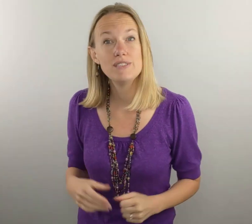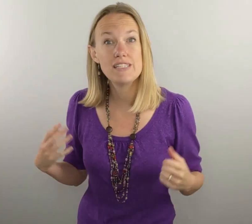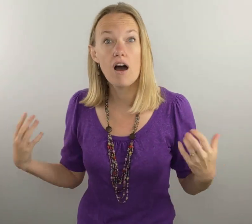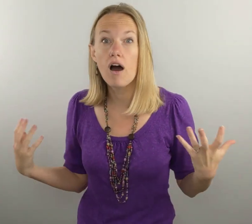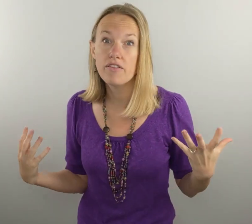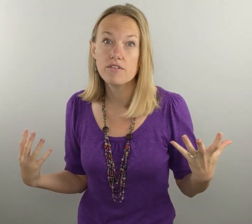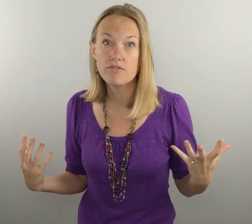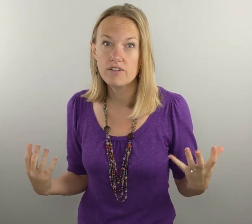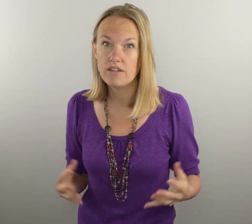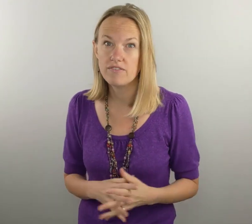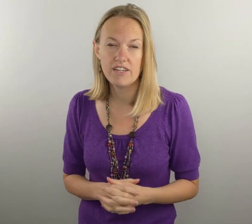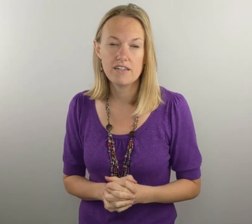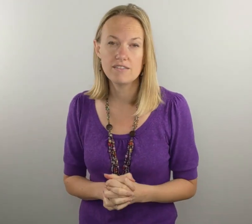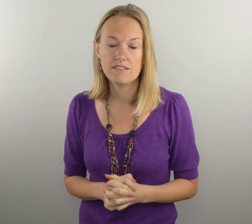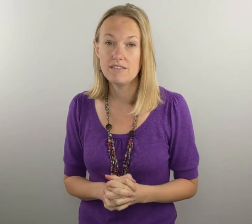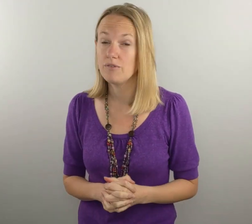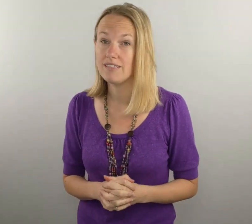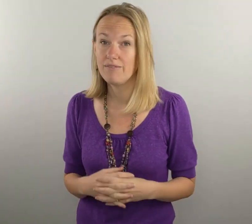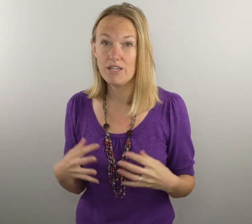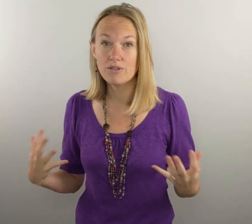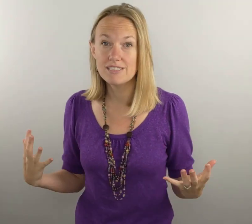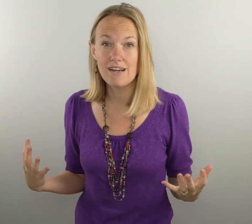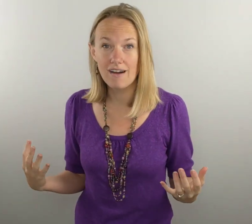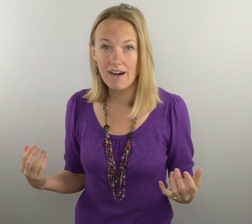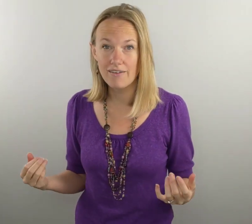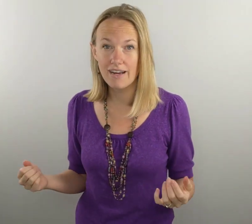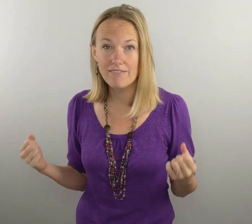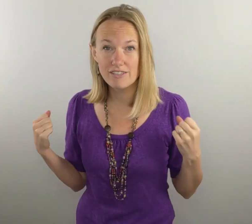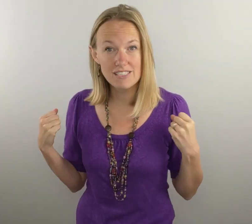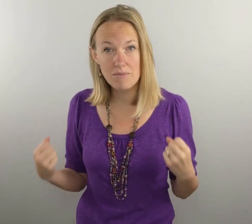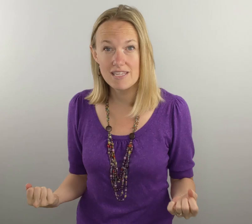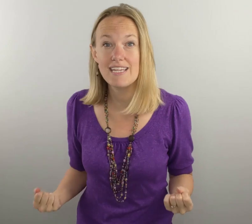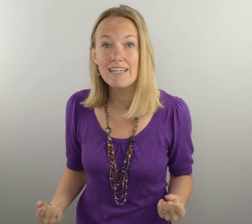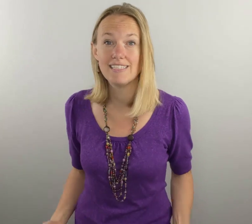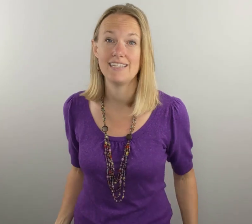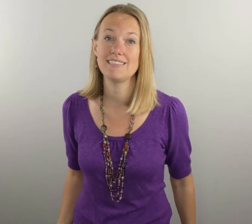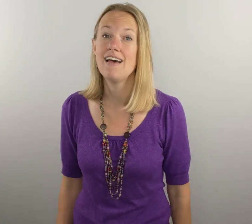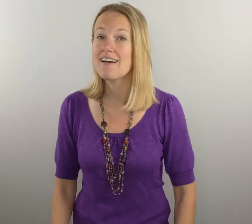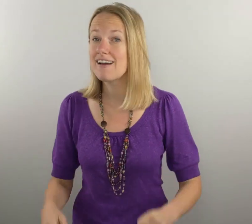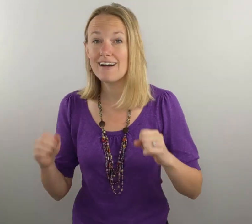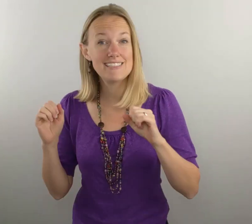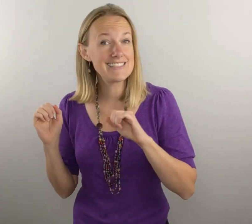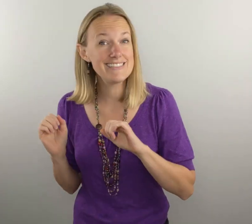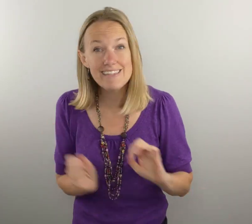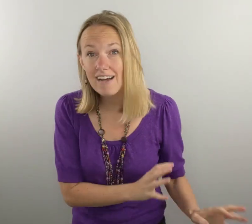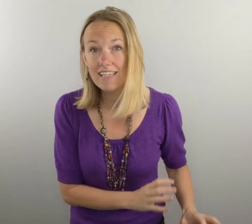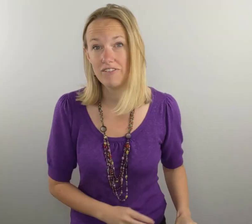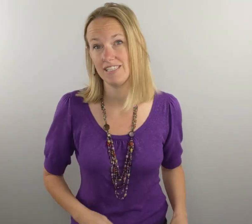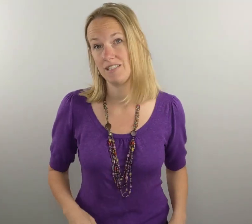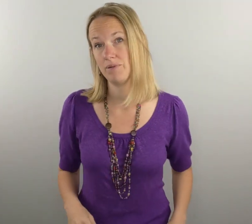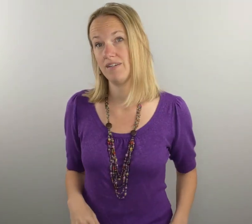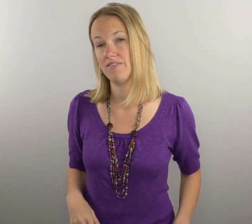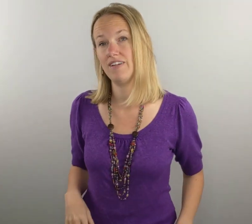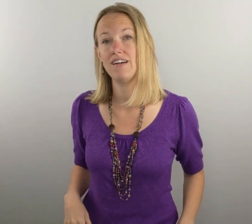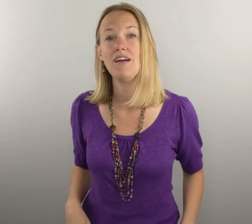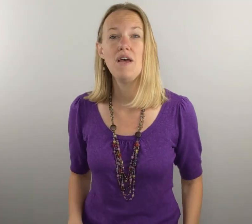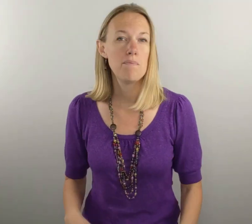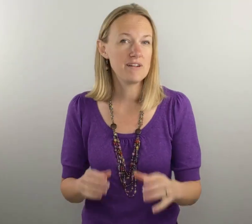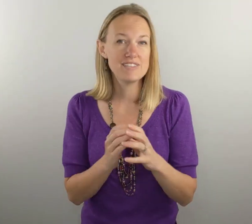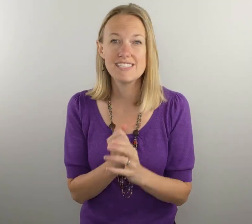the author of fear. You know, we know it's not God, right? 1 Timothy tells us God does not give us a spirit of fear, but of